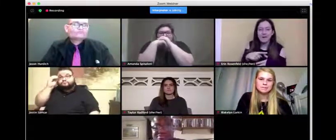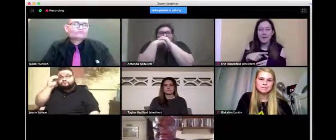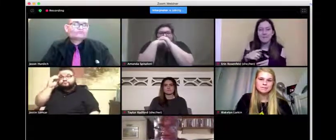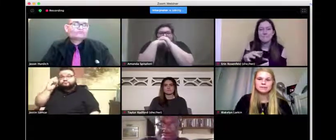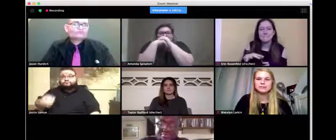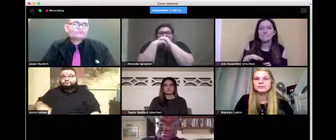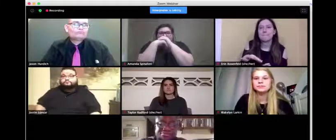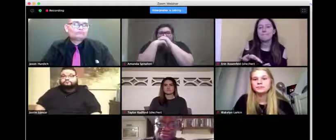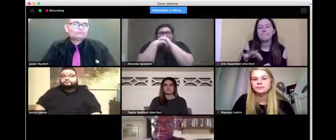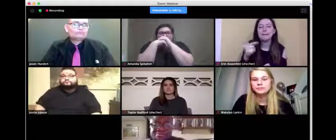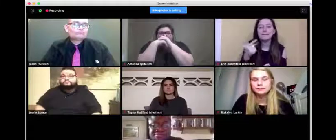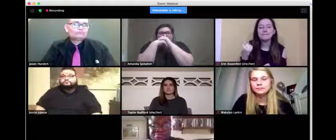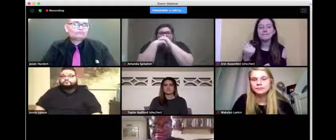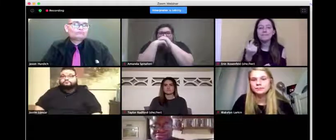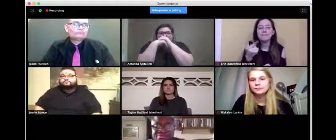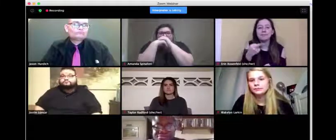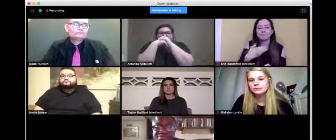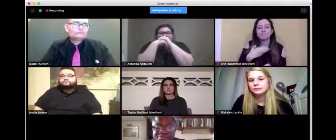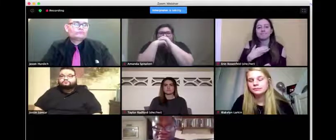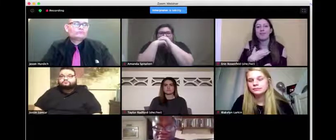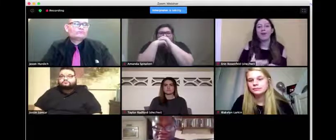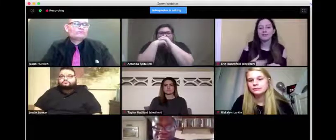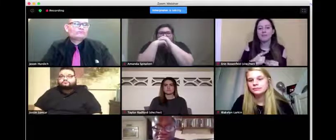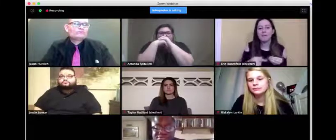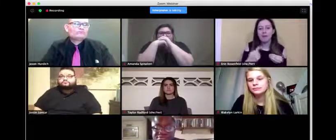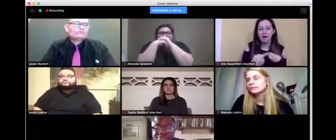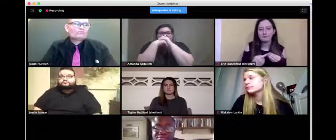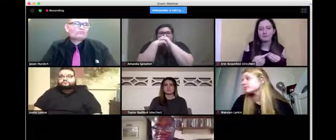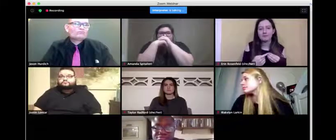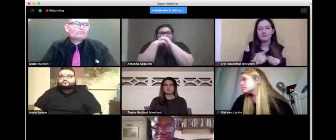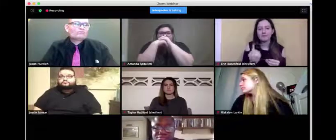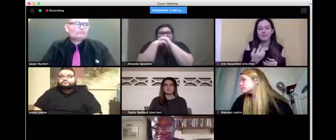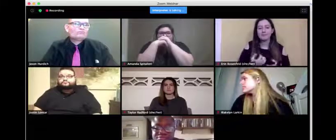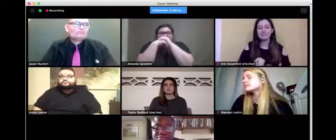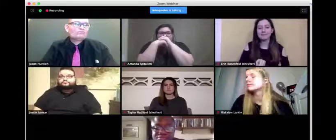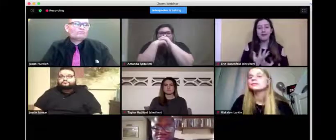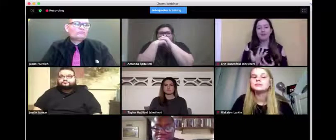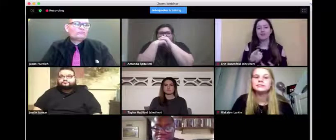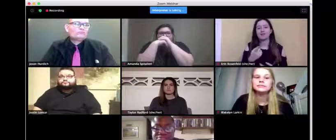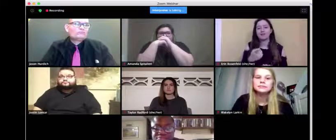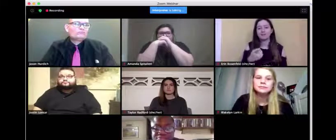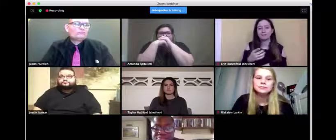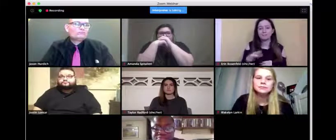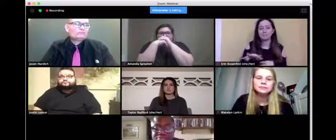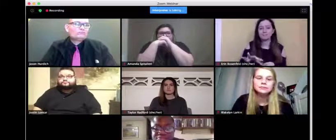be something that you're passionate about, that inspires you, that